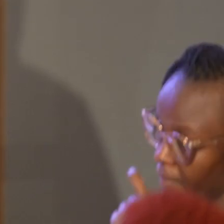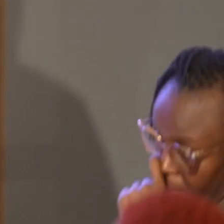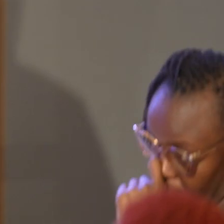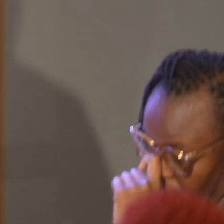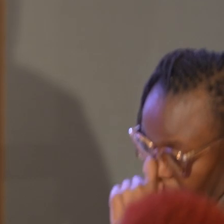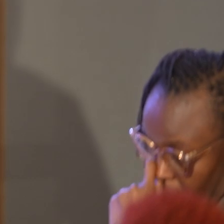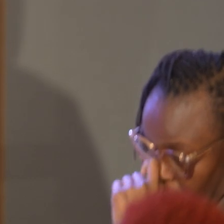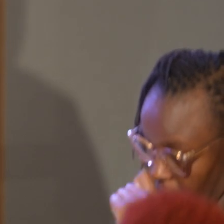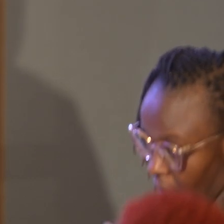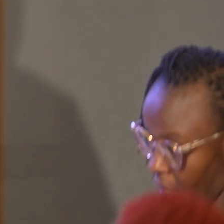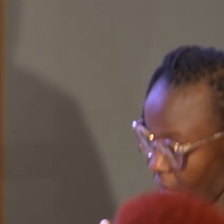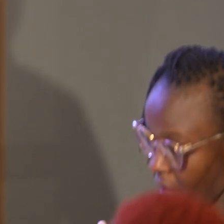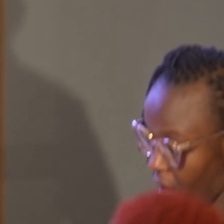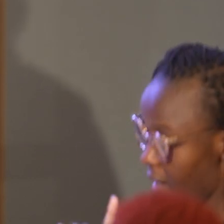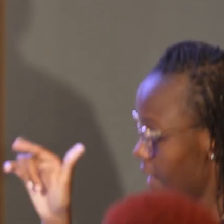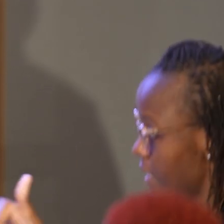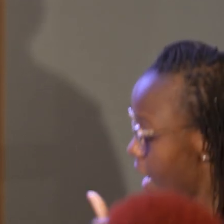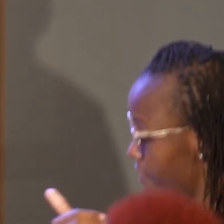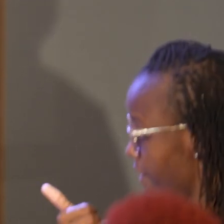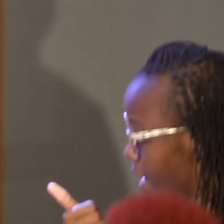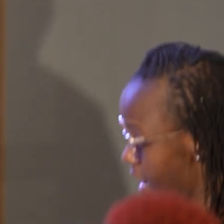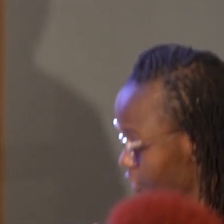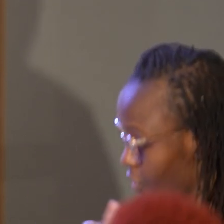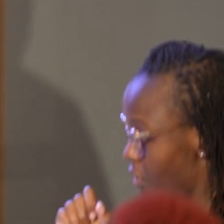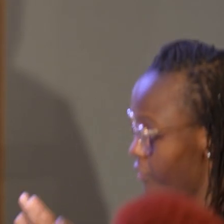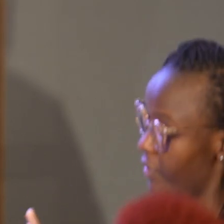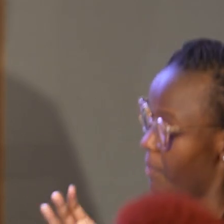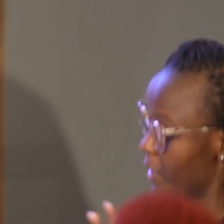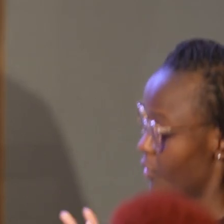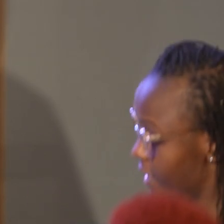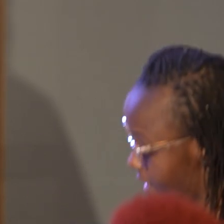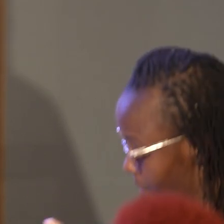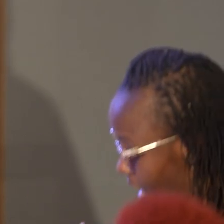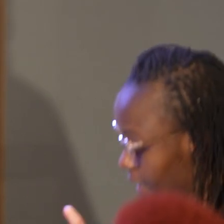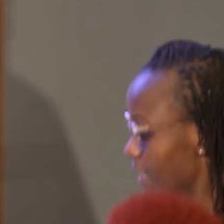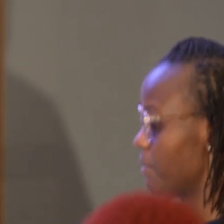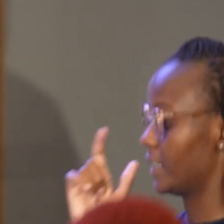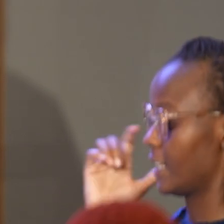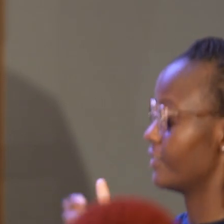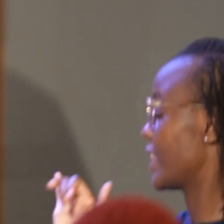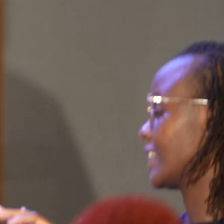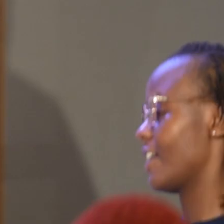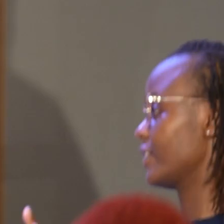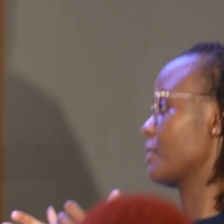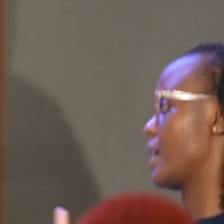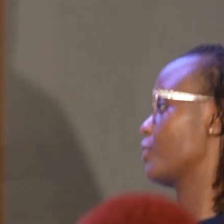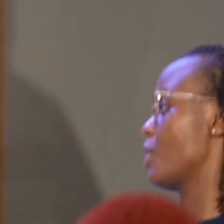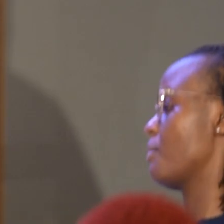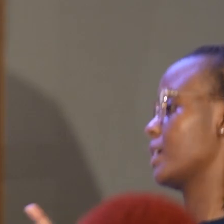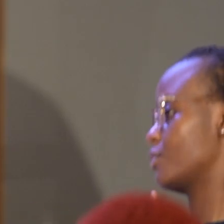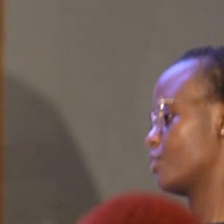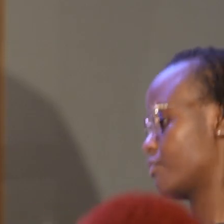the enactment of the Persons with Disabilities Act. And we are saying we are not yet there, but we are headed on the